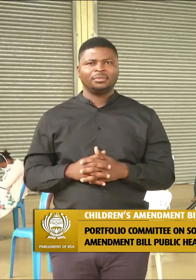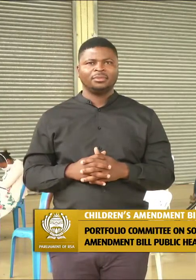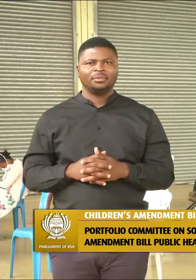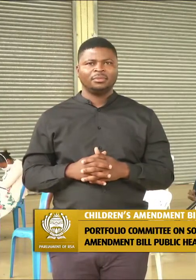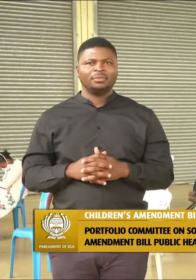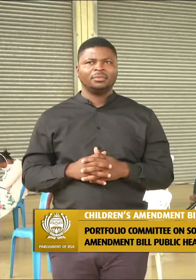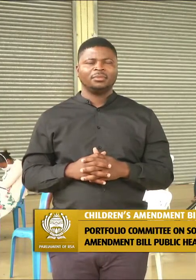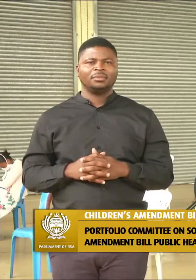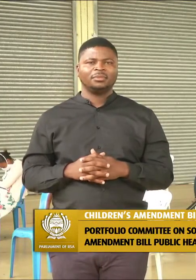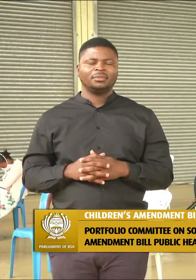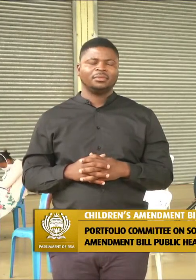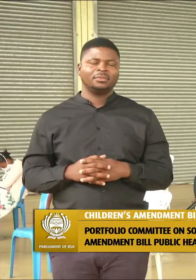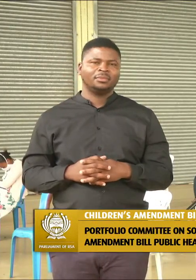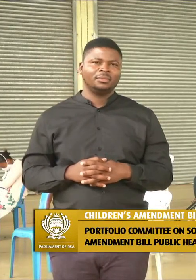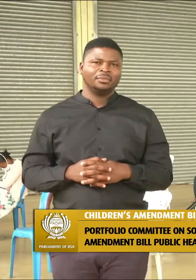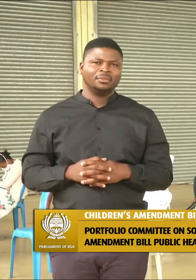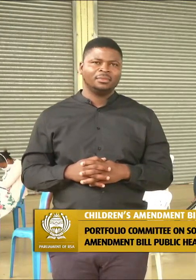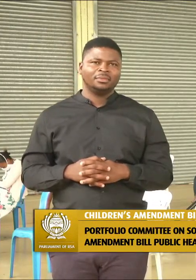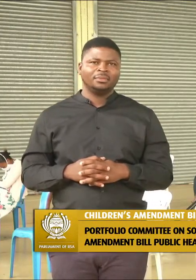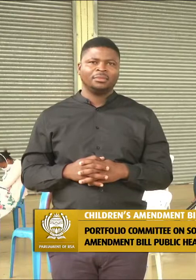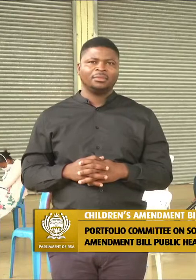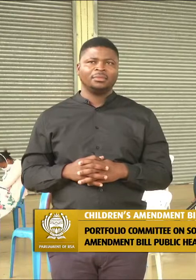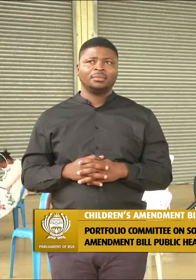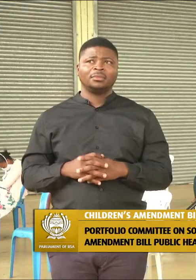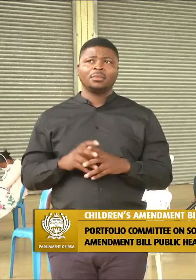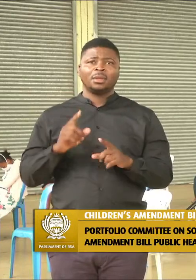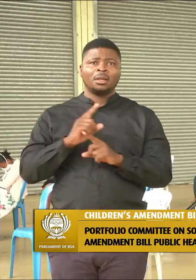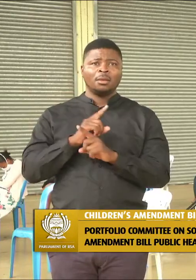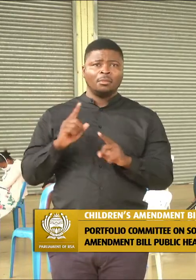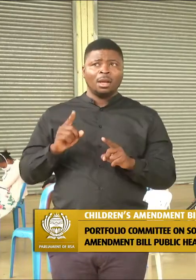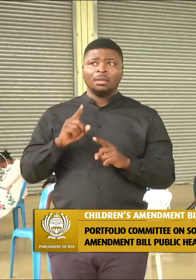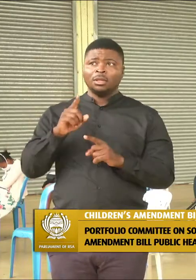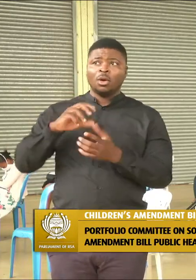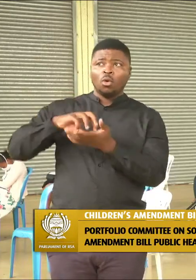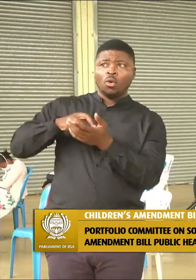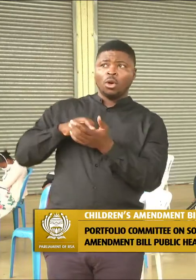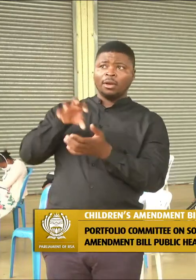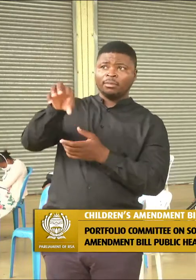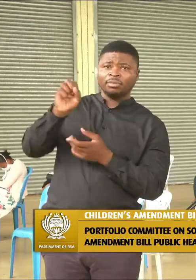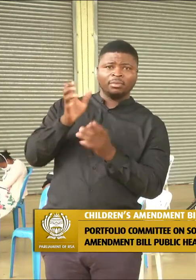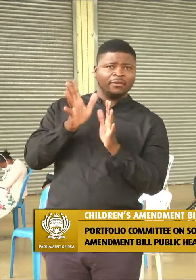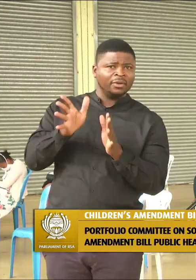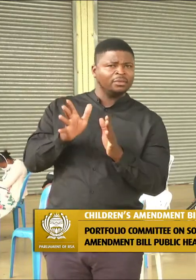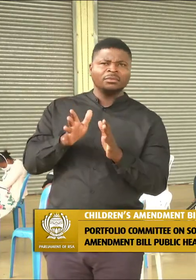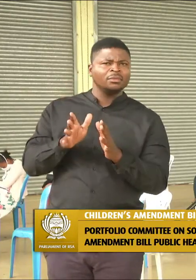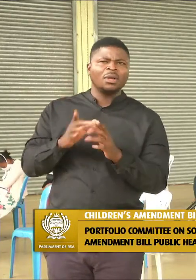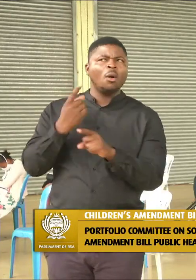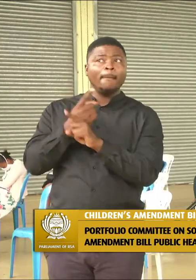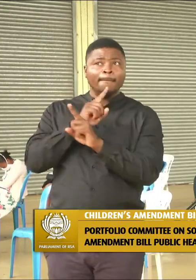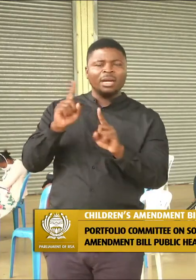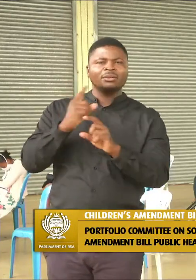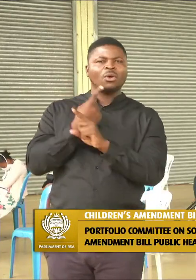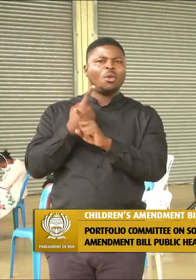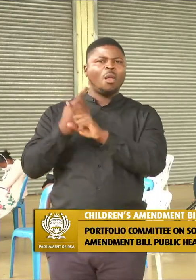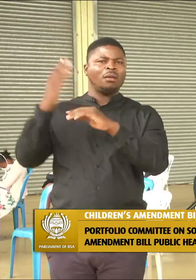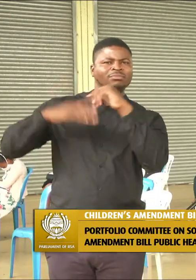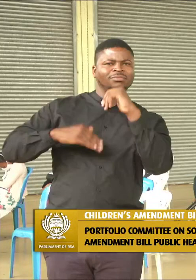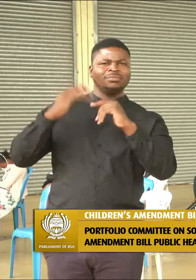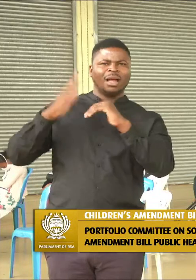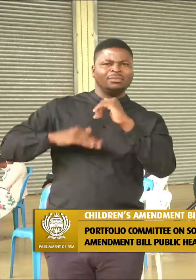njalo makuduka ikhekhe. He didn't do anything wrong. He didn't take the cookie. Yenzanga lutho lubi ayithathanga